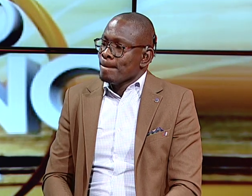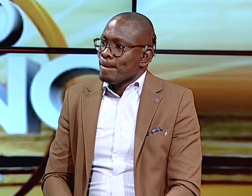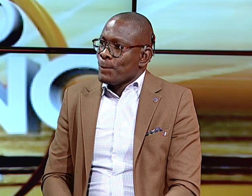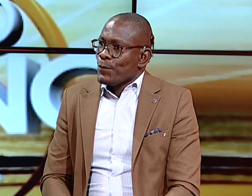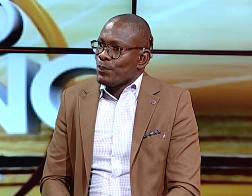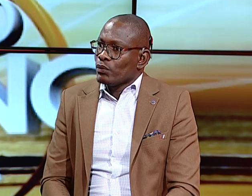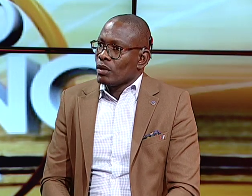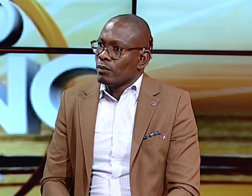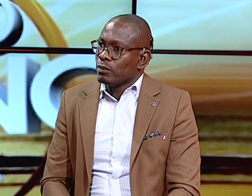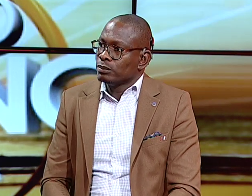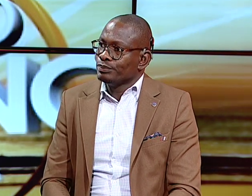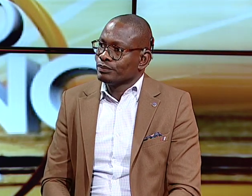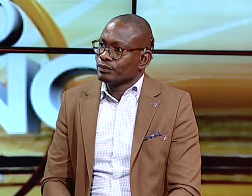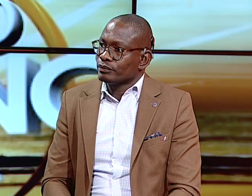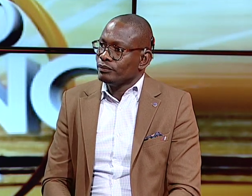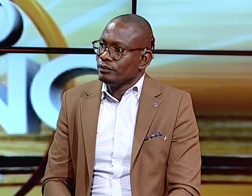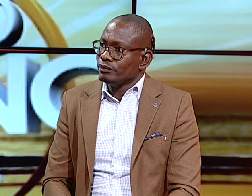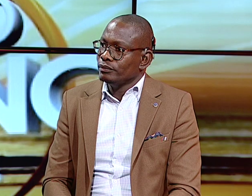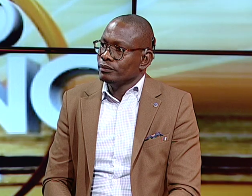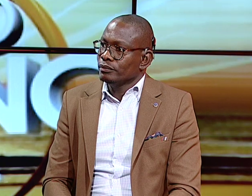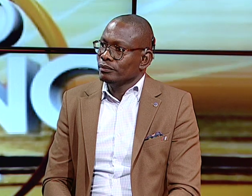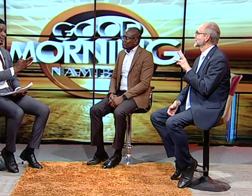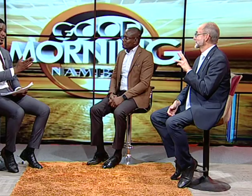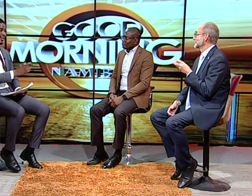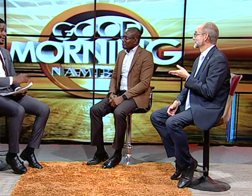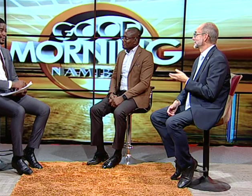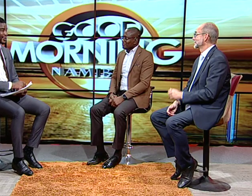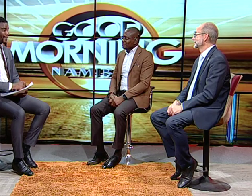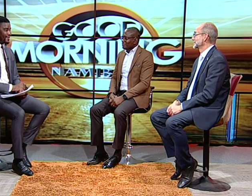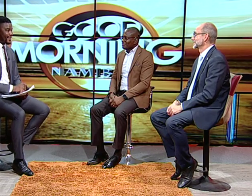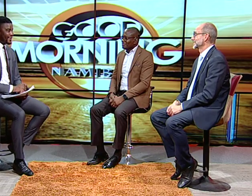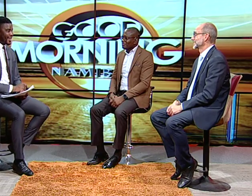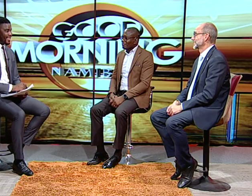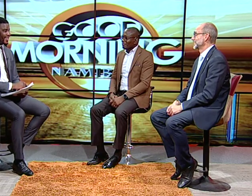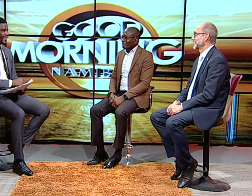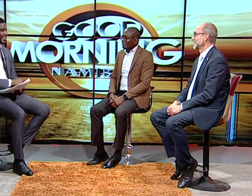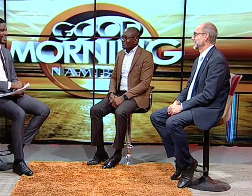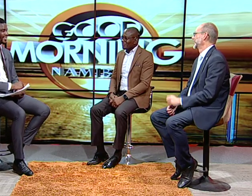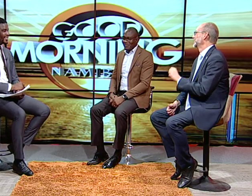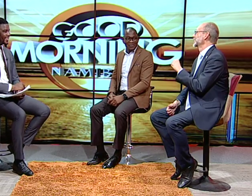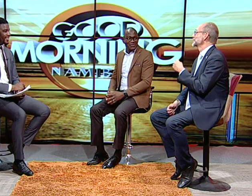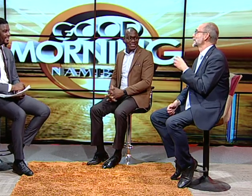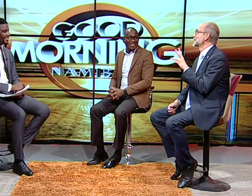inclusion and that their rights are realized. Very much indeed. Dr. Murray, I'm sure you have something to add there. Yes, I